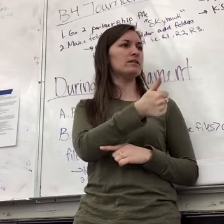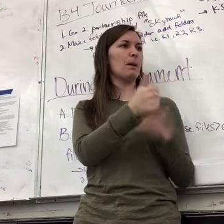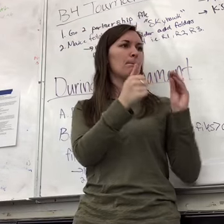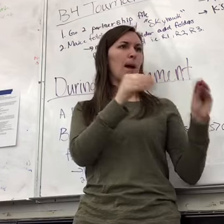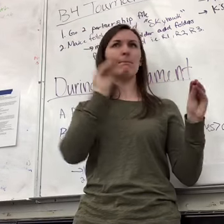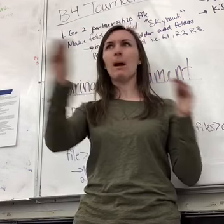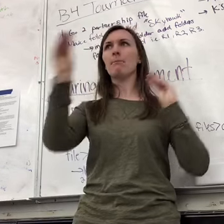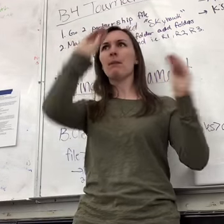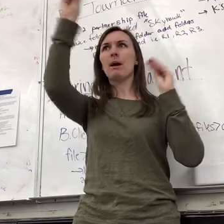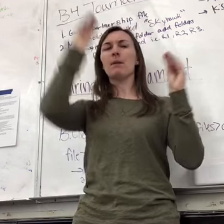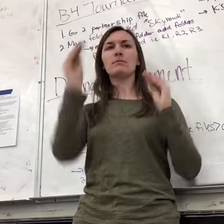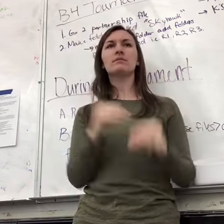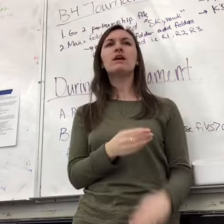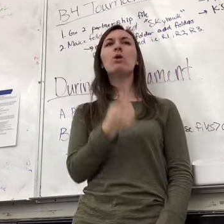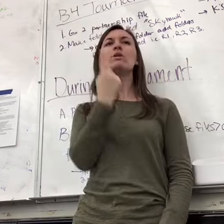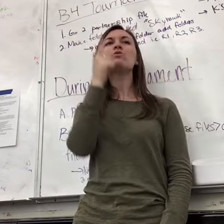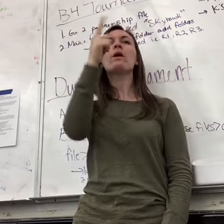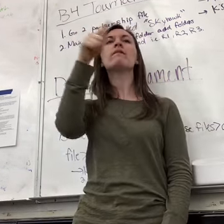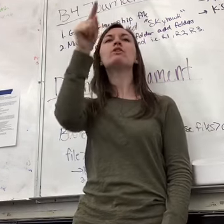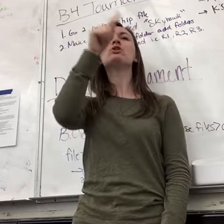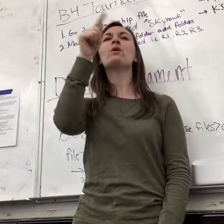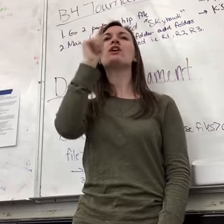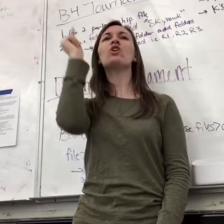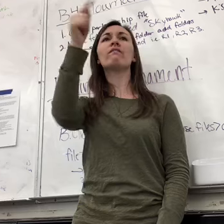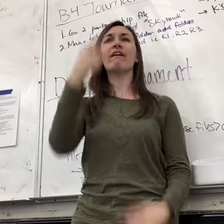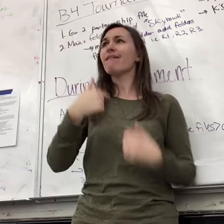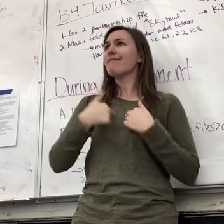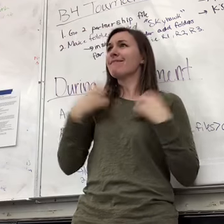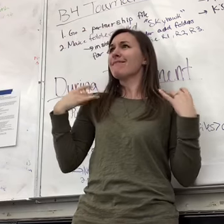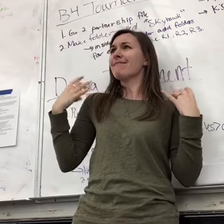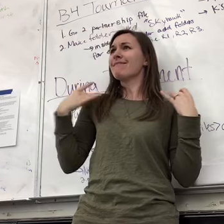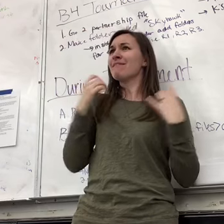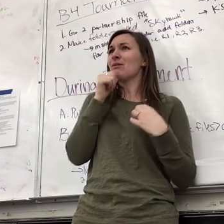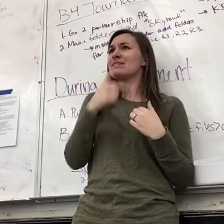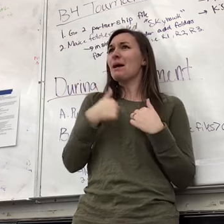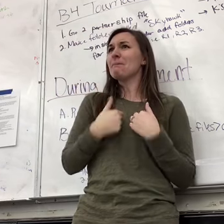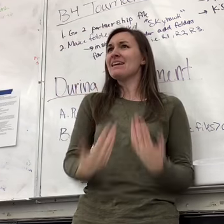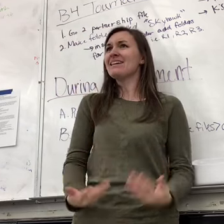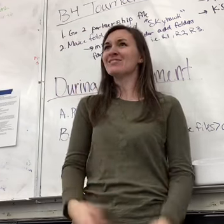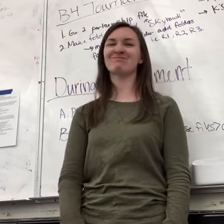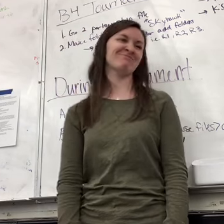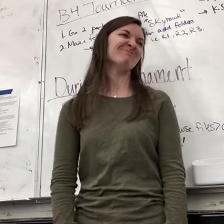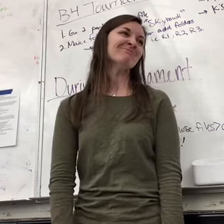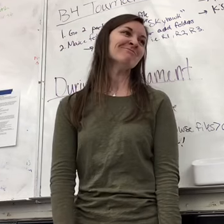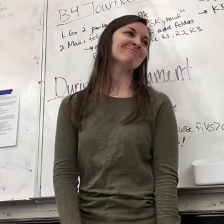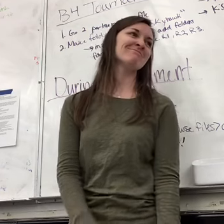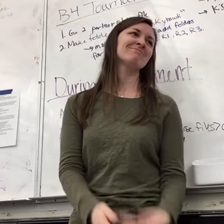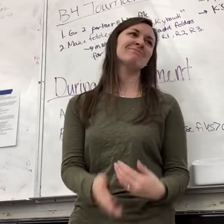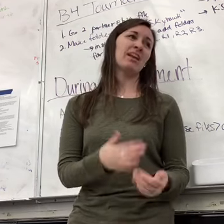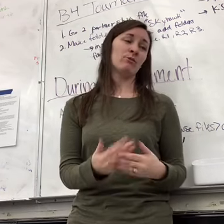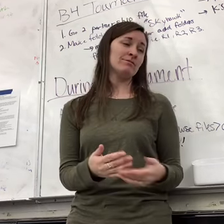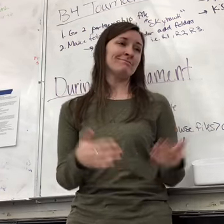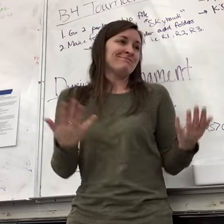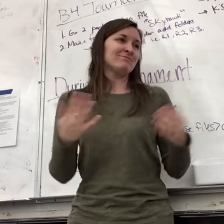looking at me? It was one of you guys over there. It happened when you guys were working. Okay, anyways. Civil Rights Act